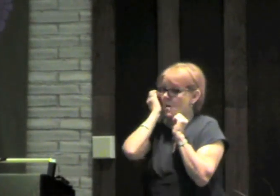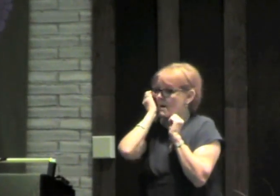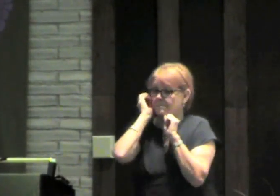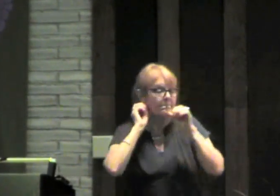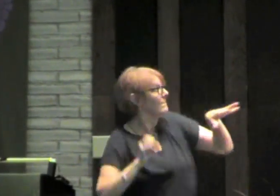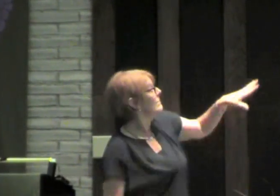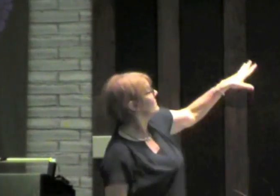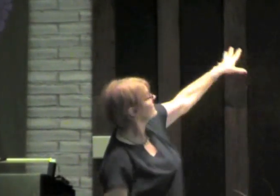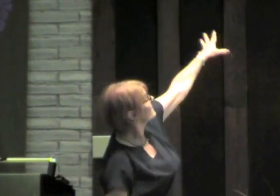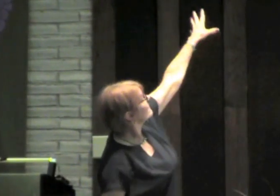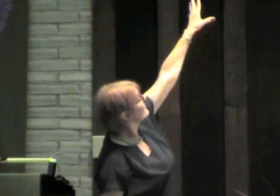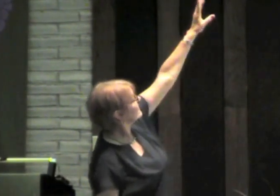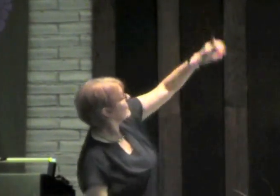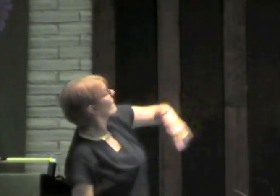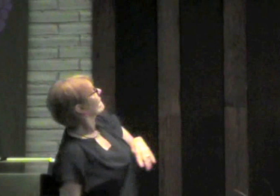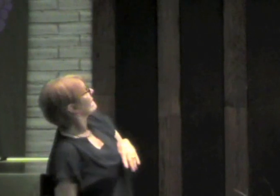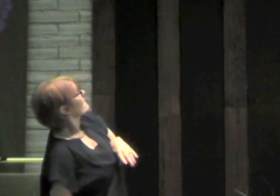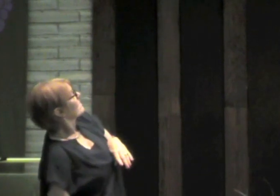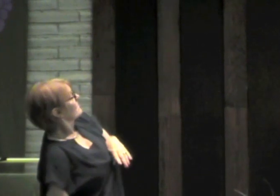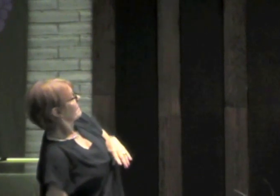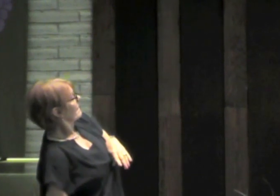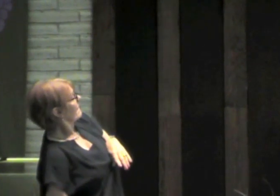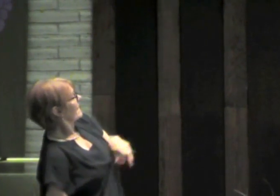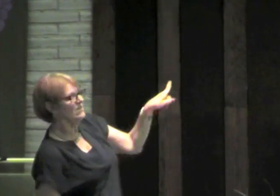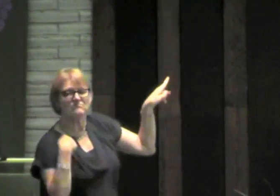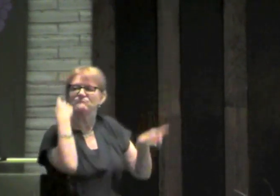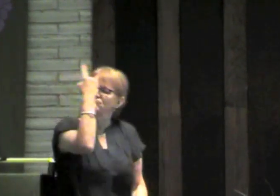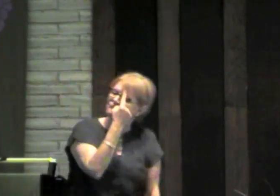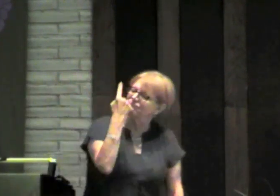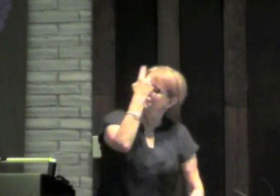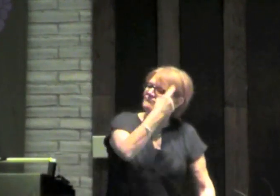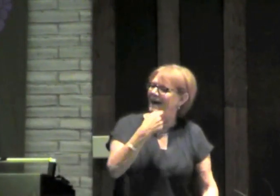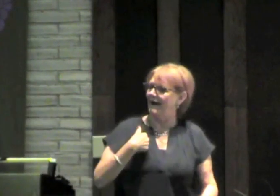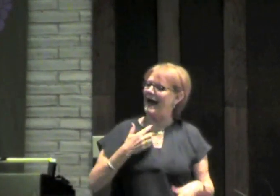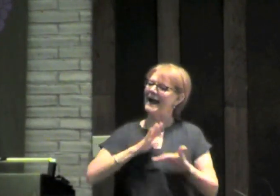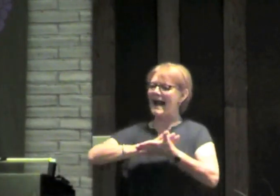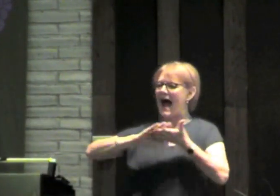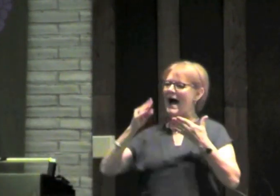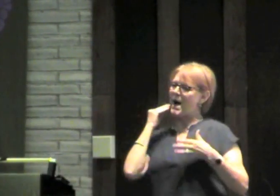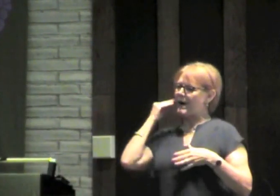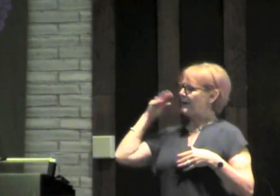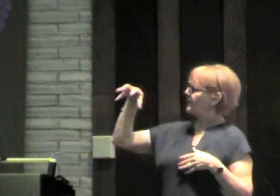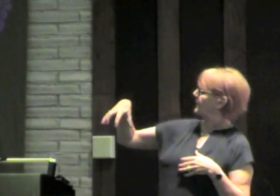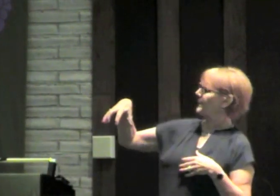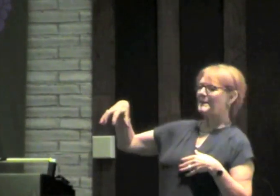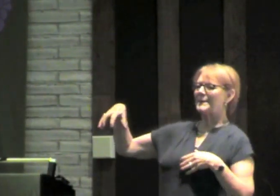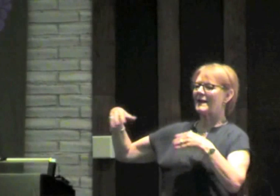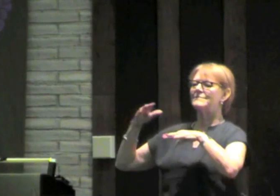are just all mushed together. It was fascinating to see. You know, we have